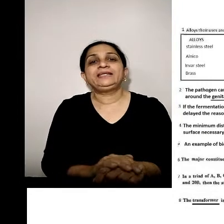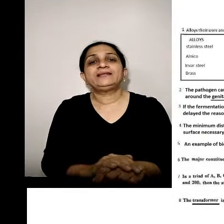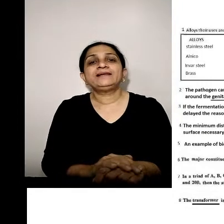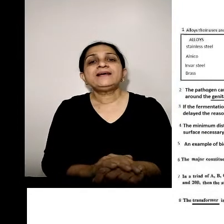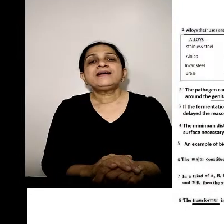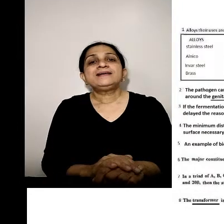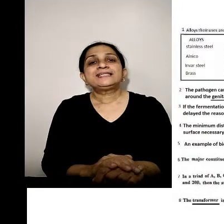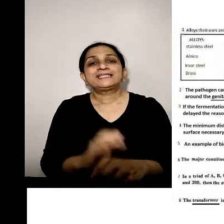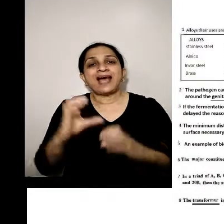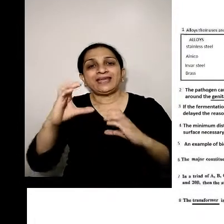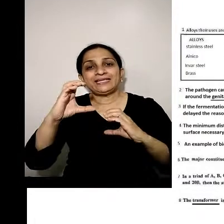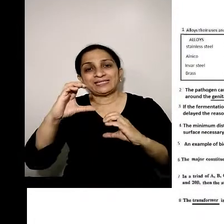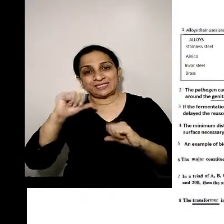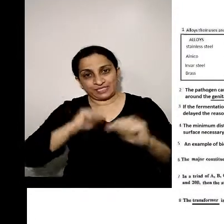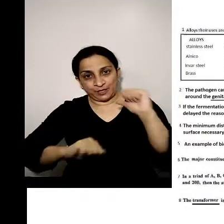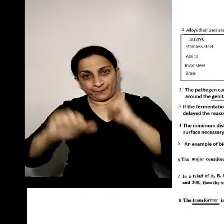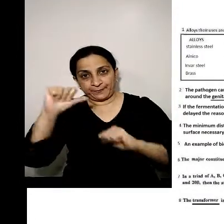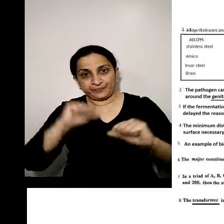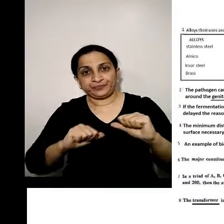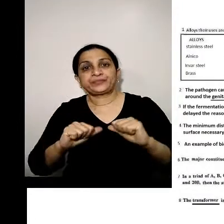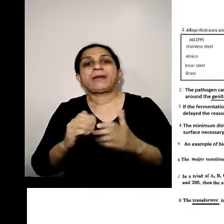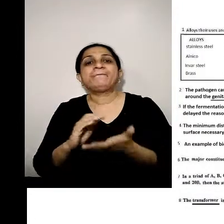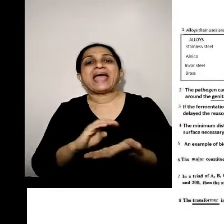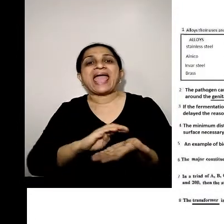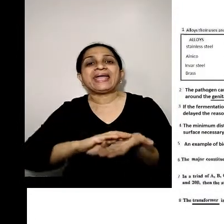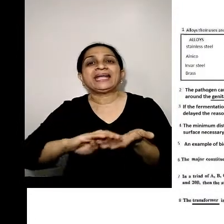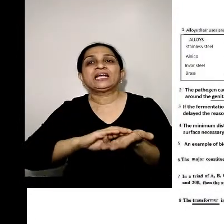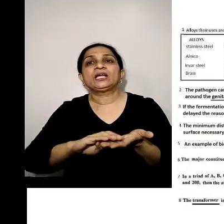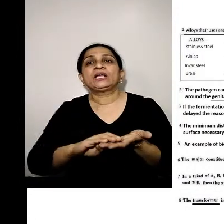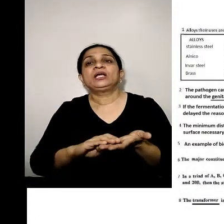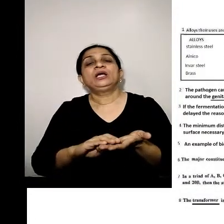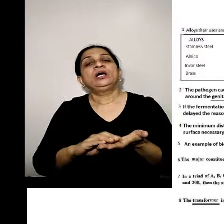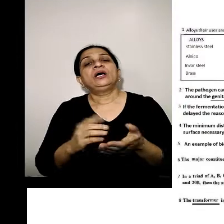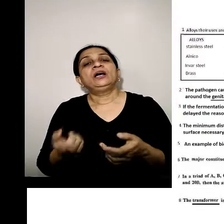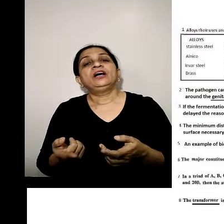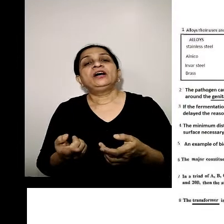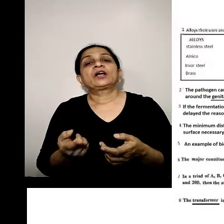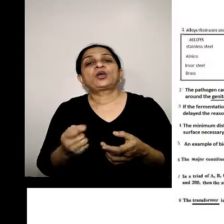we will see the science bank